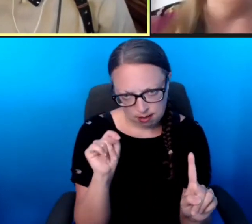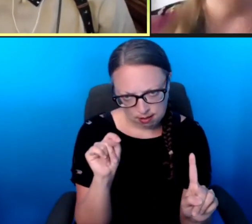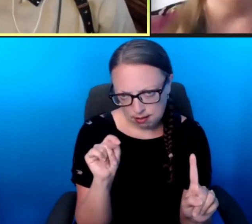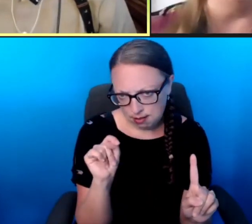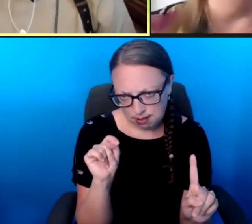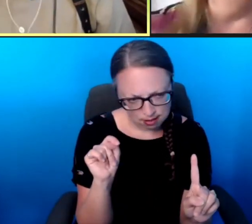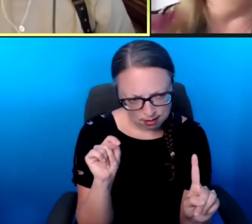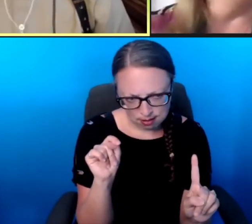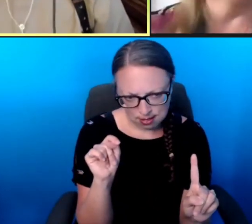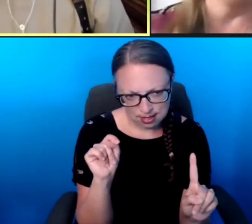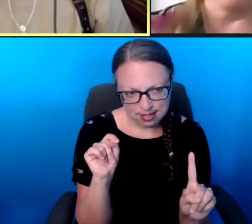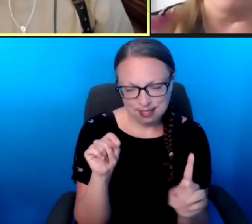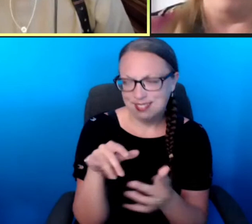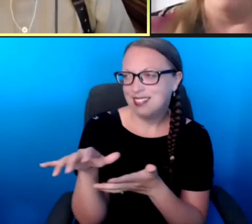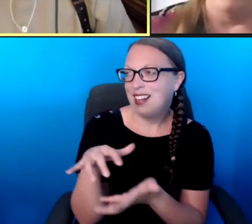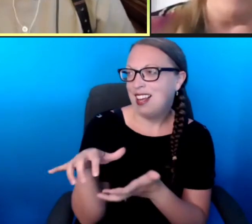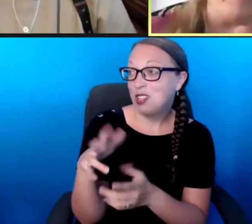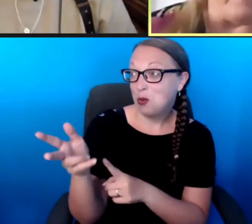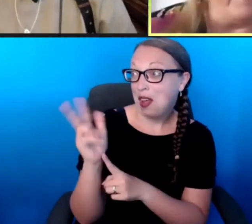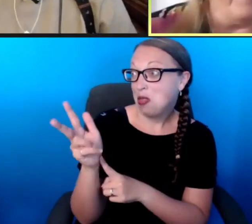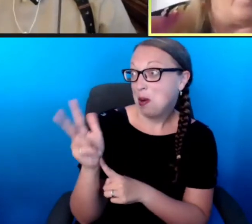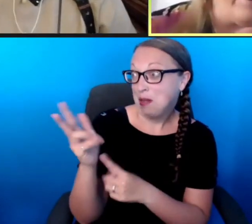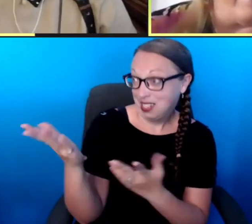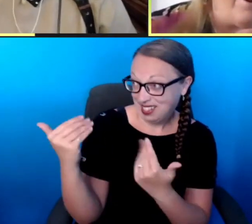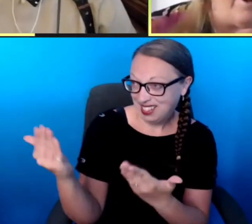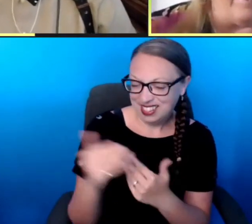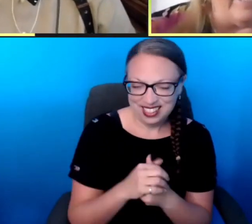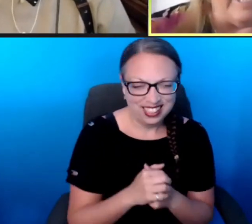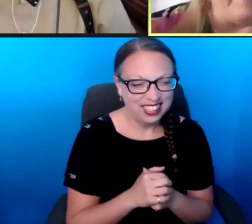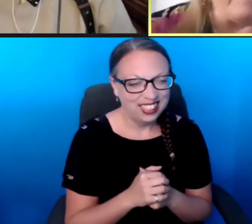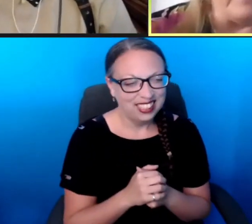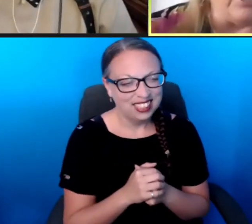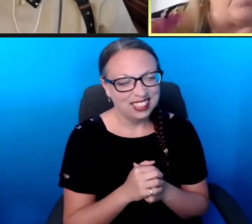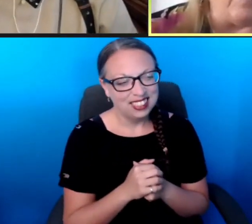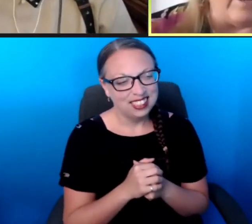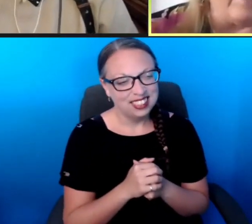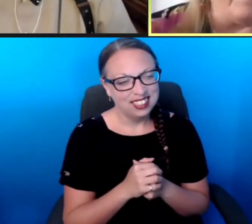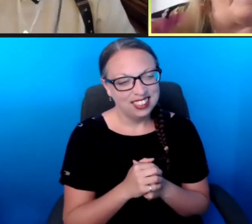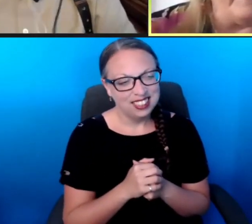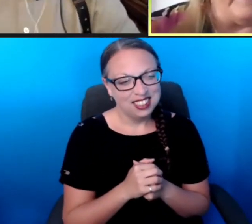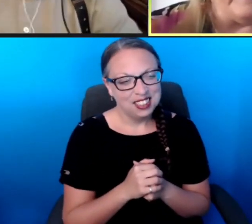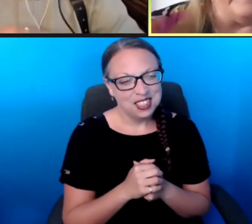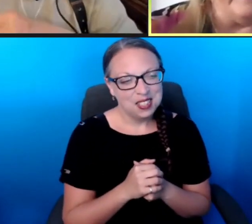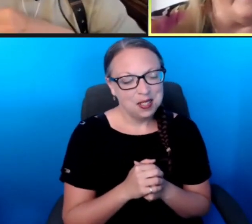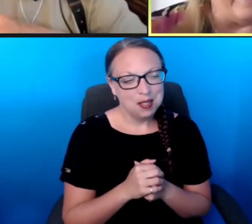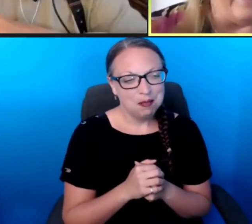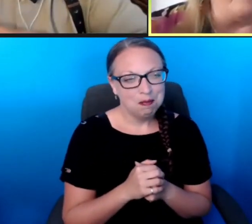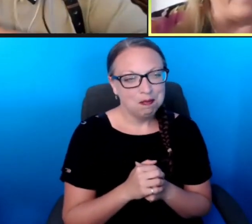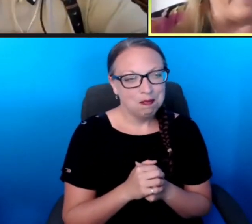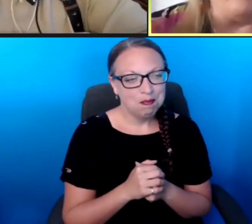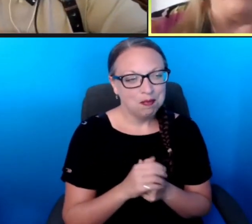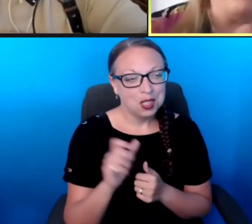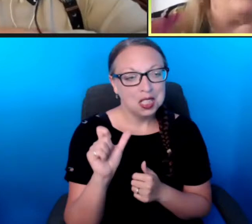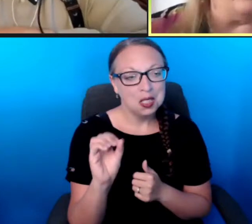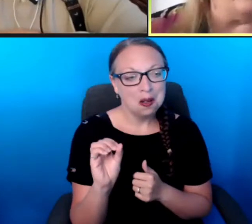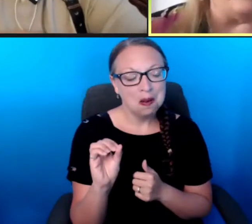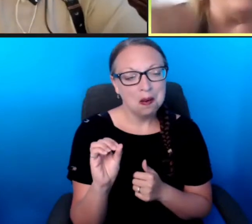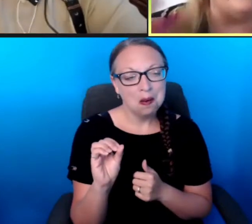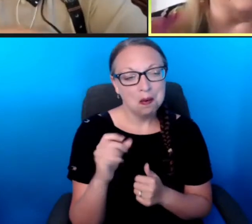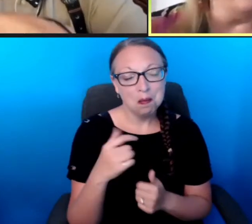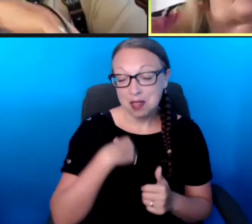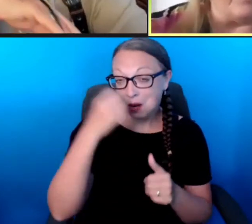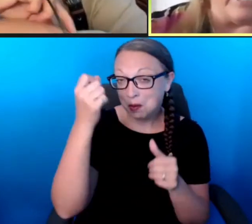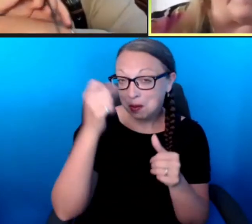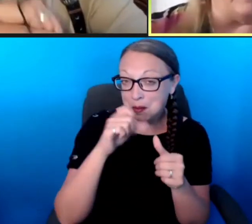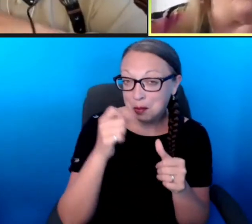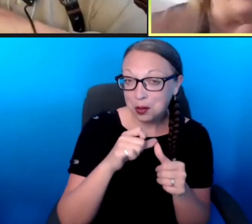Well, you've got 3 minutes. 3 minutes. Okay. All right. Anyway, so I remember it